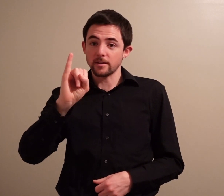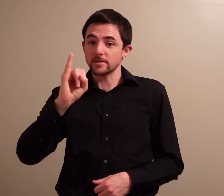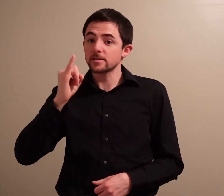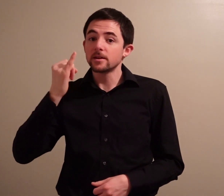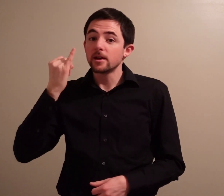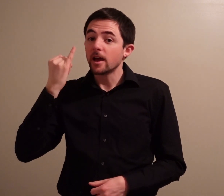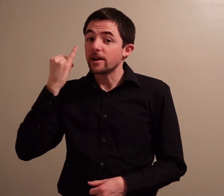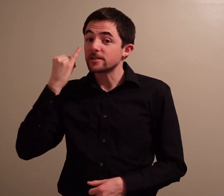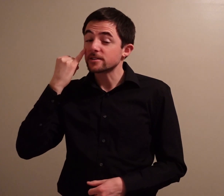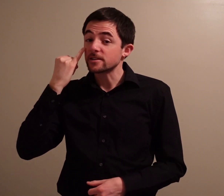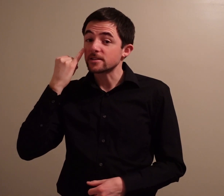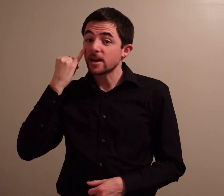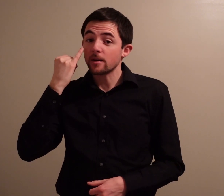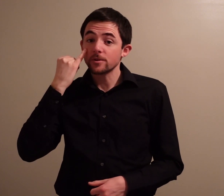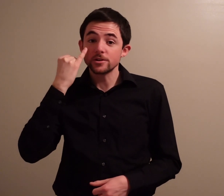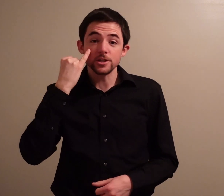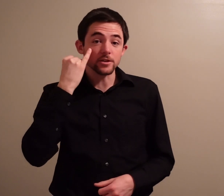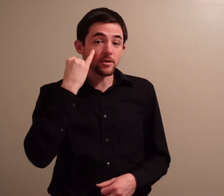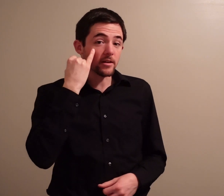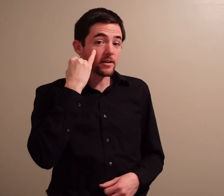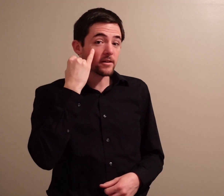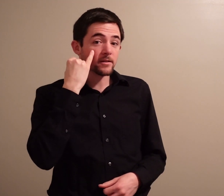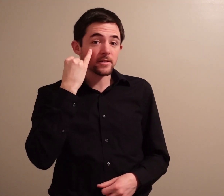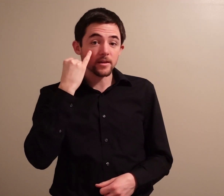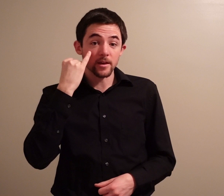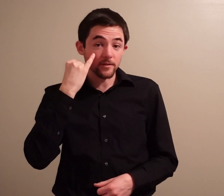this, and it's just going to tap your cheek right there. If.